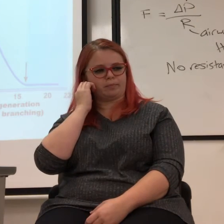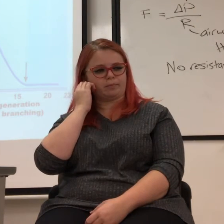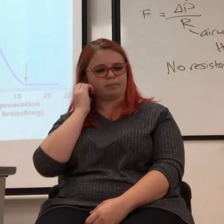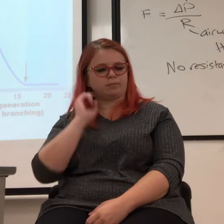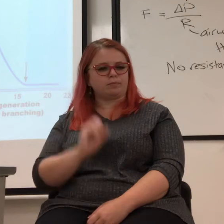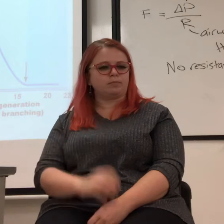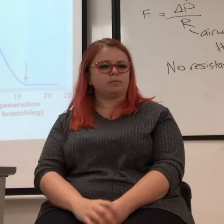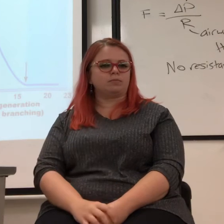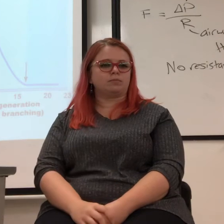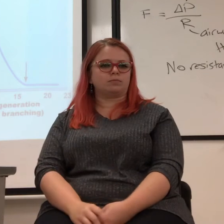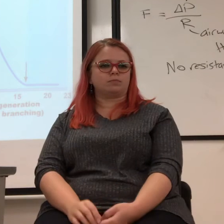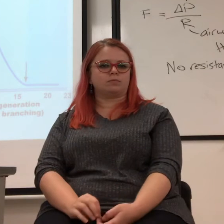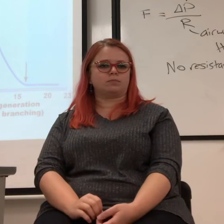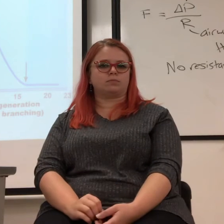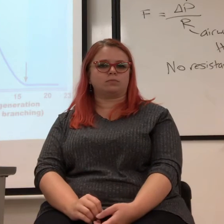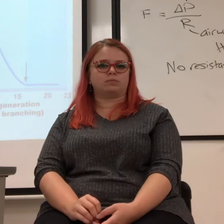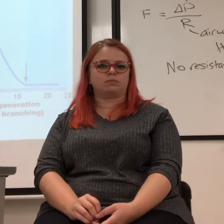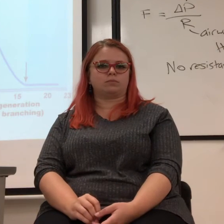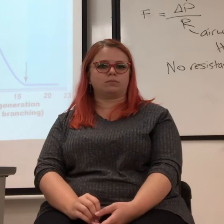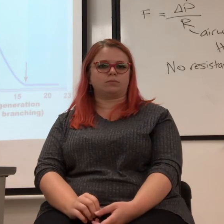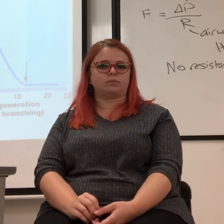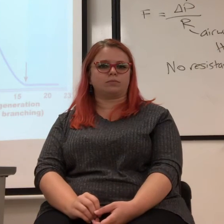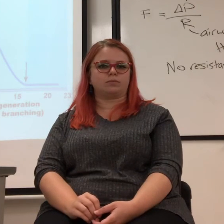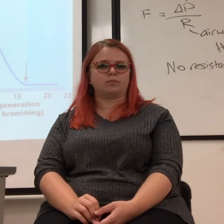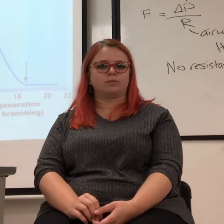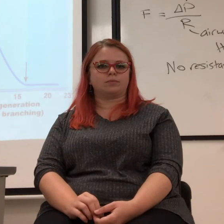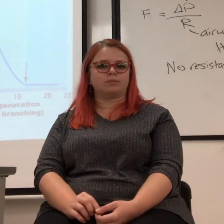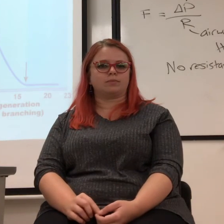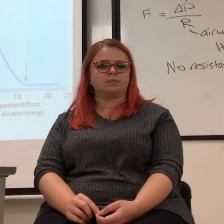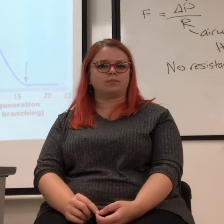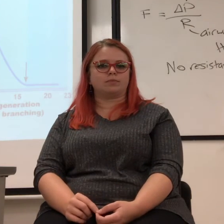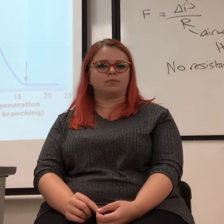constrict / dilate.